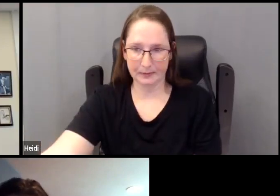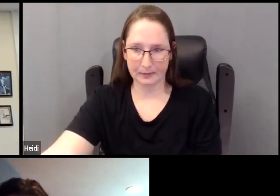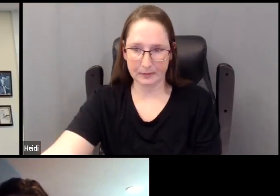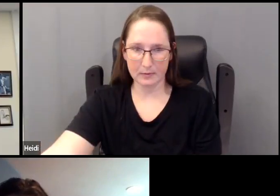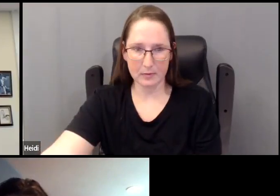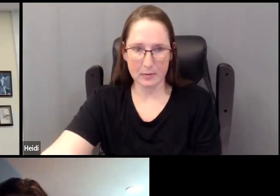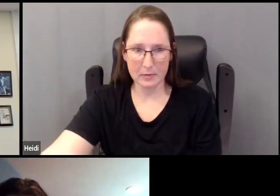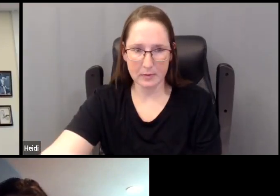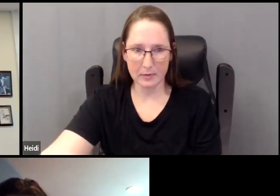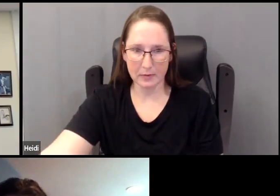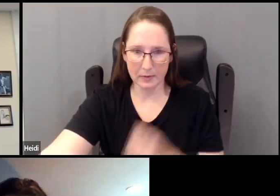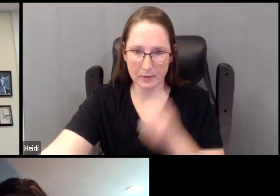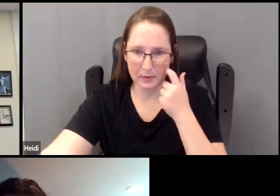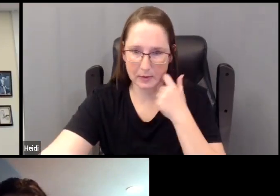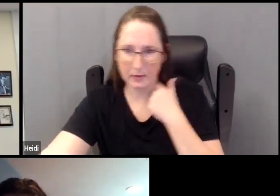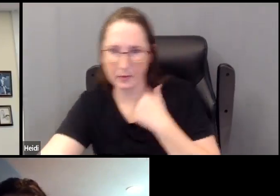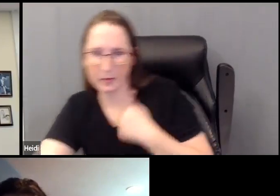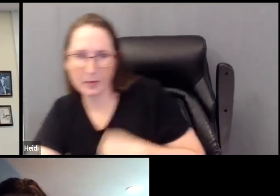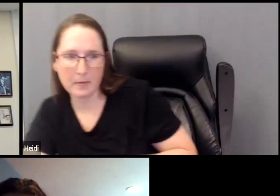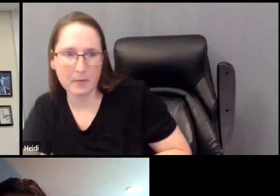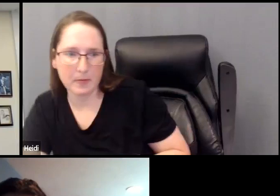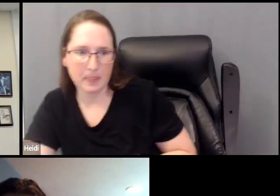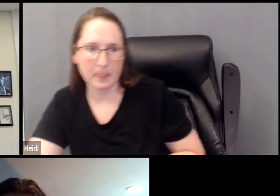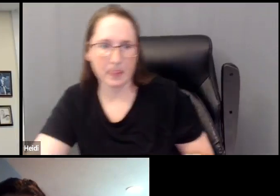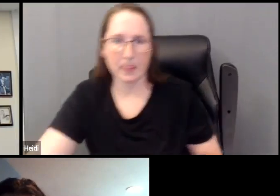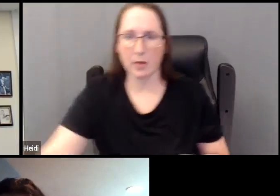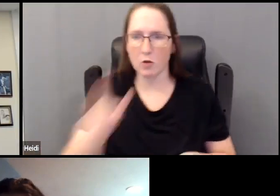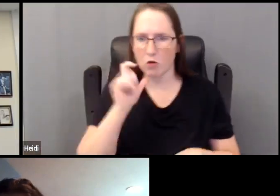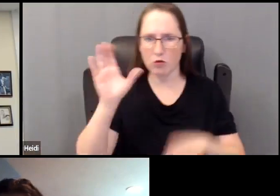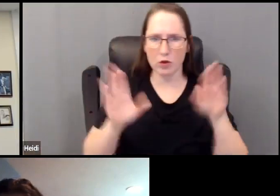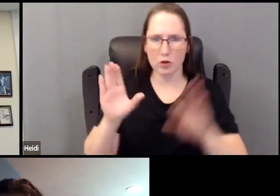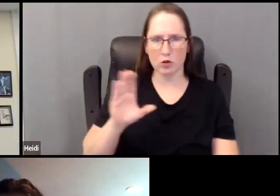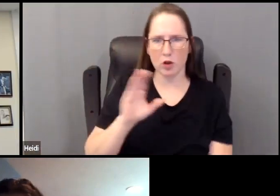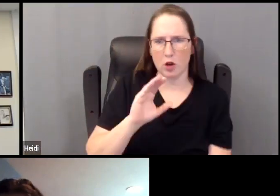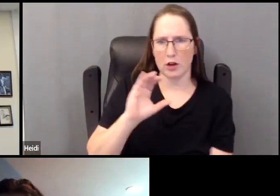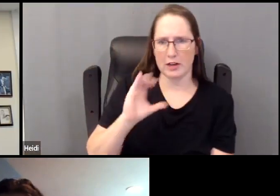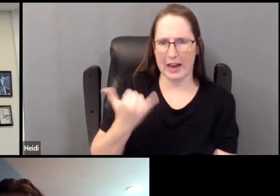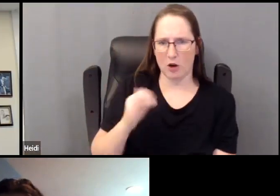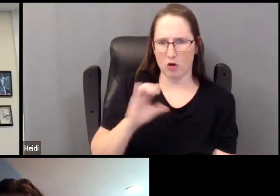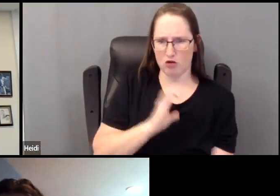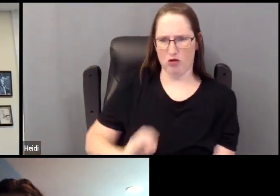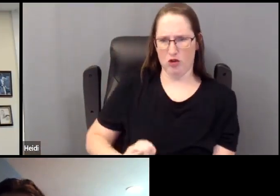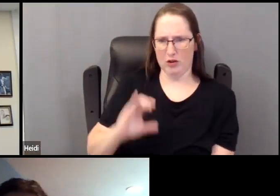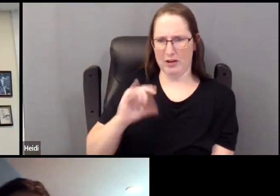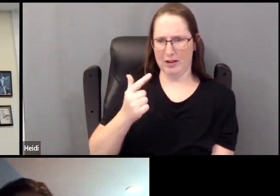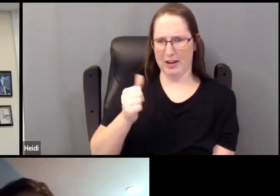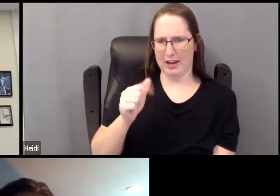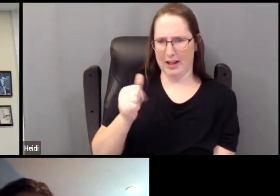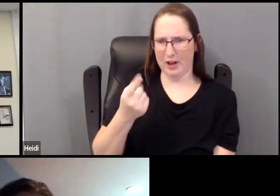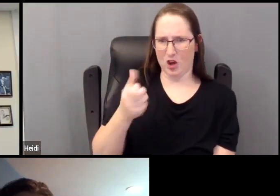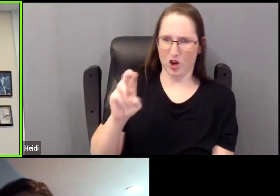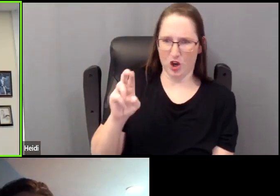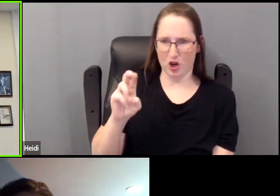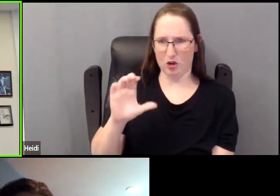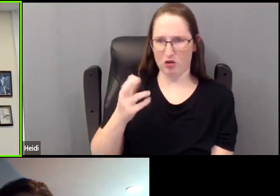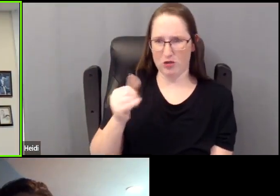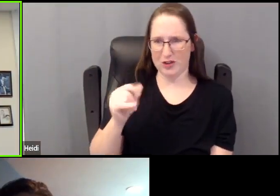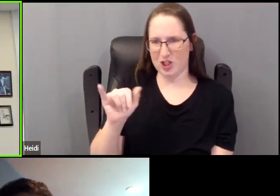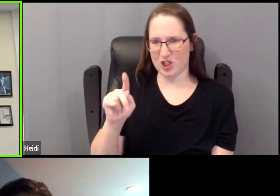So the order of people that raised their hands was Christian Gallagher his was up first. Okay.